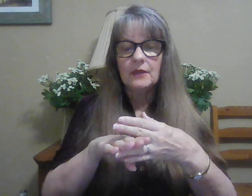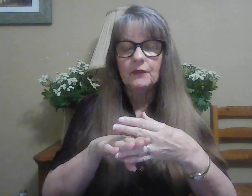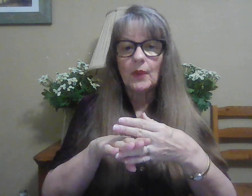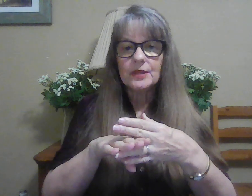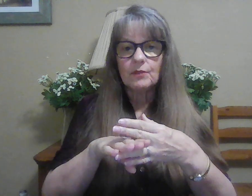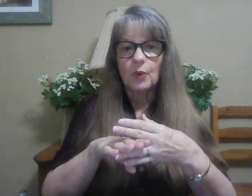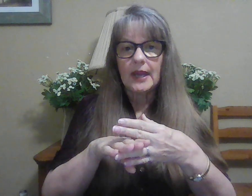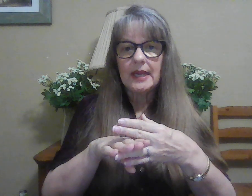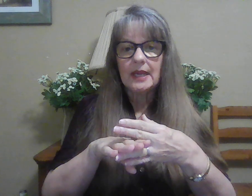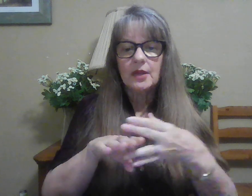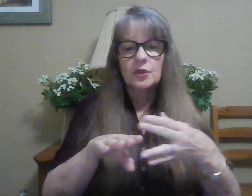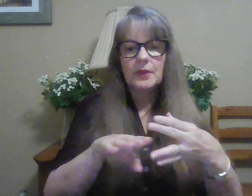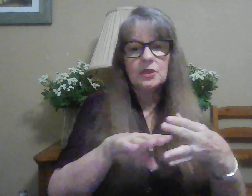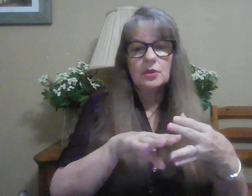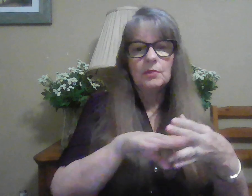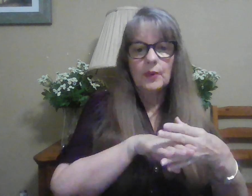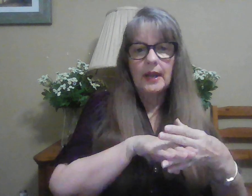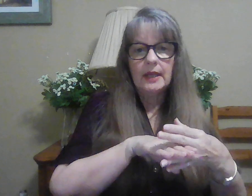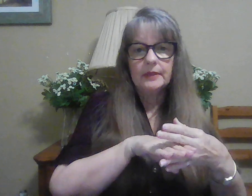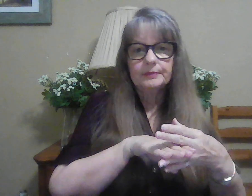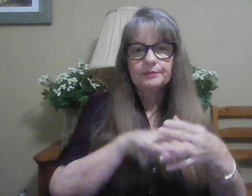different ways of break. So we can do break,